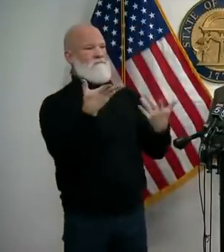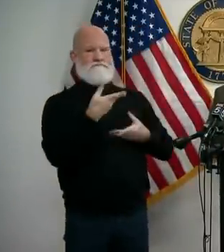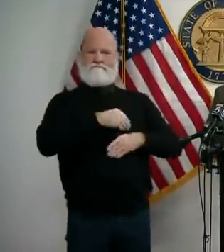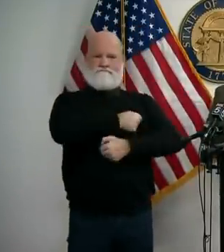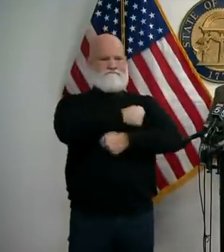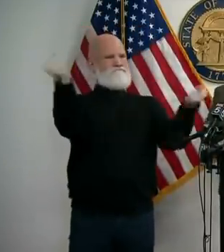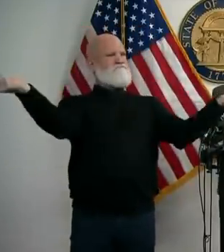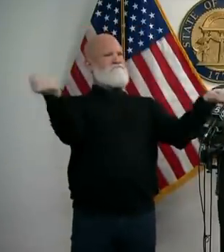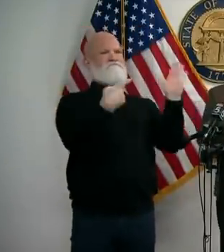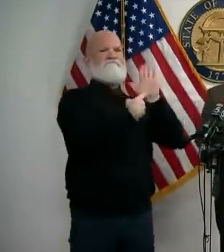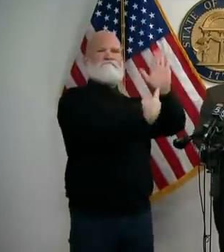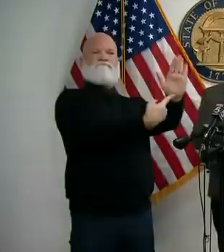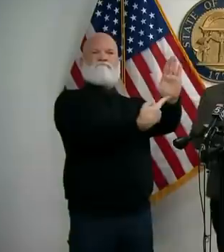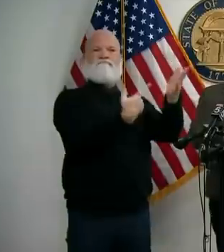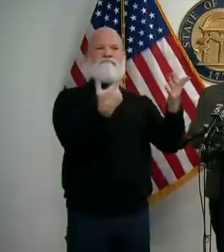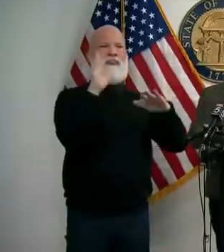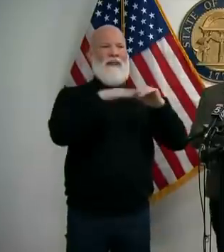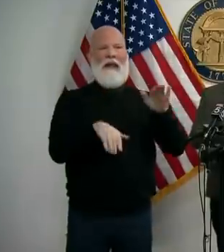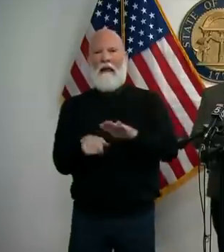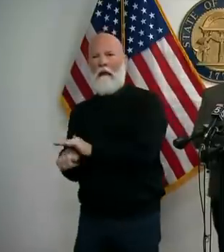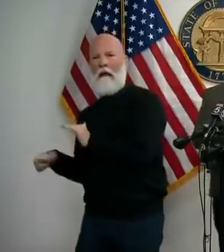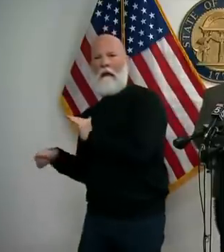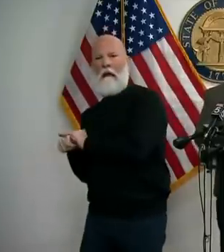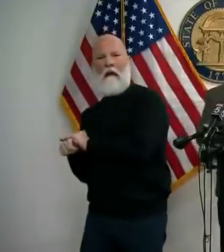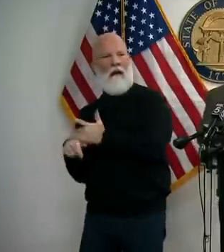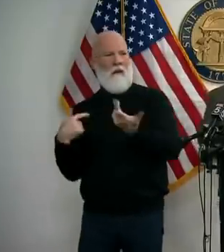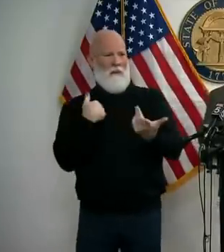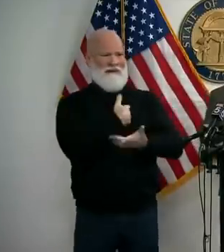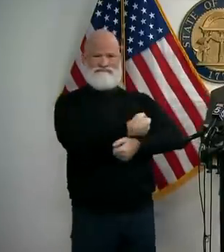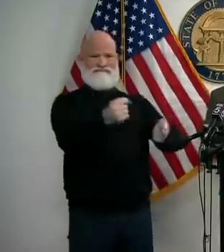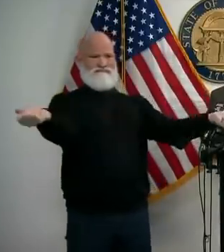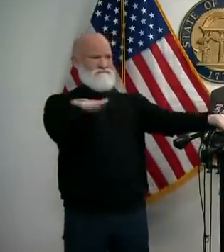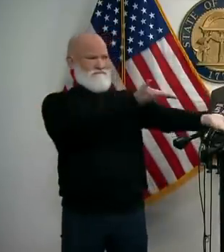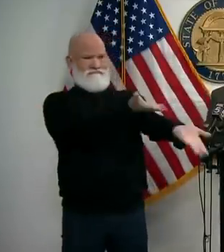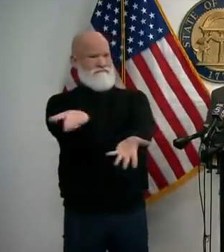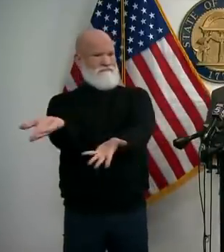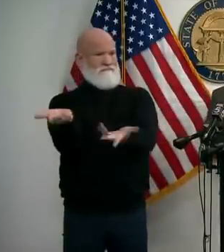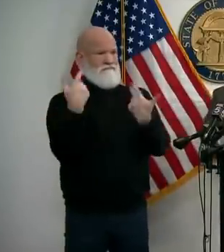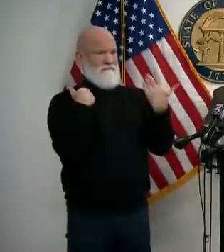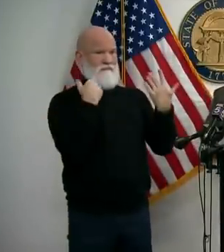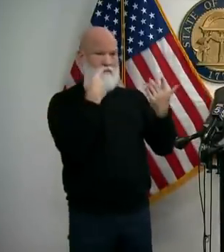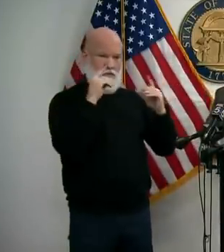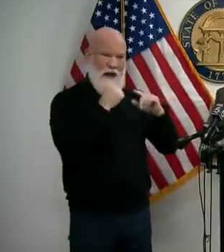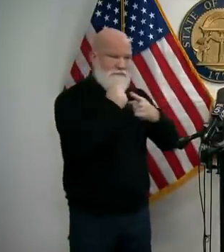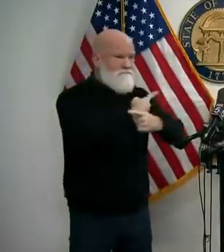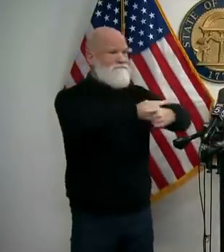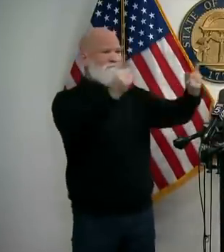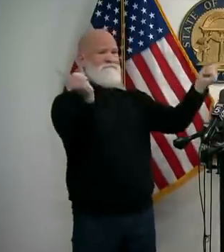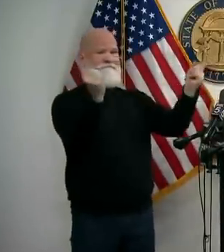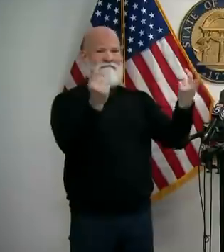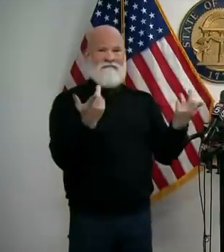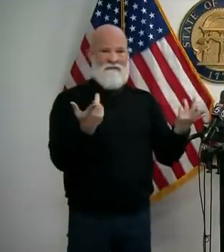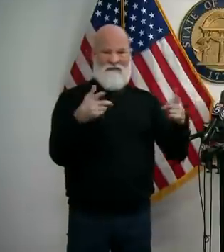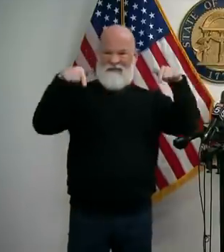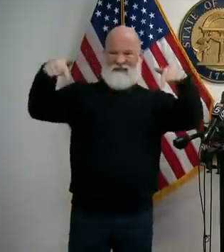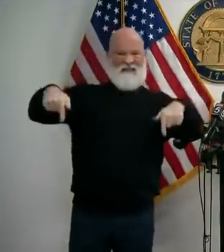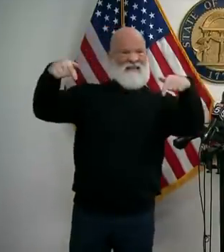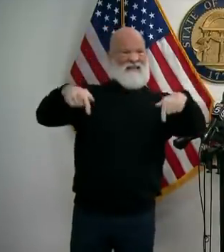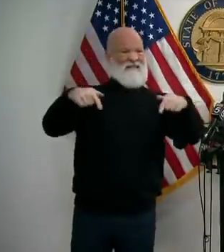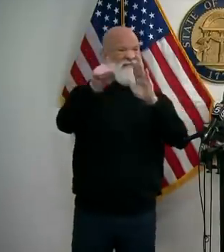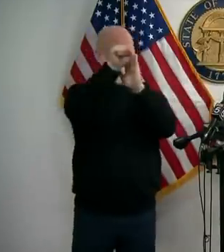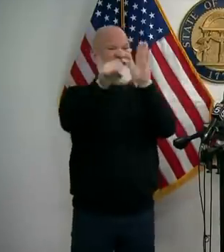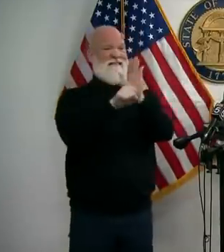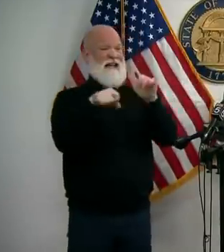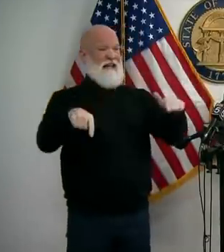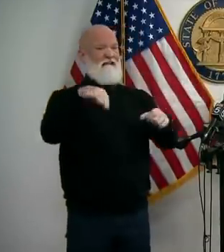about this. And we instructed the counties, and even at 1 in the afternoon, we had resent to the Fulton County office, here is a state election board rule and the code